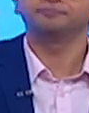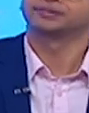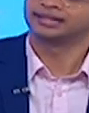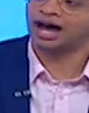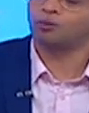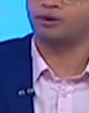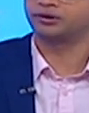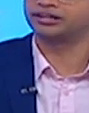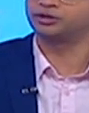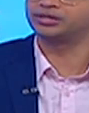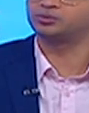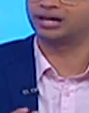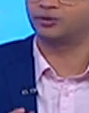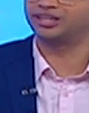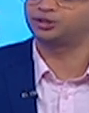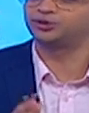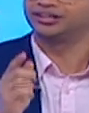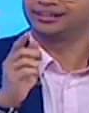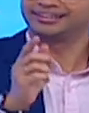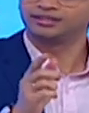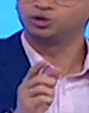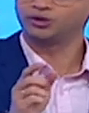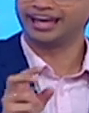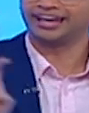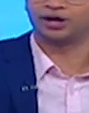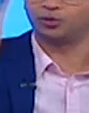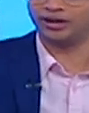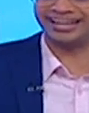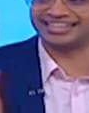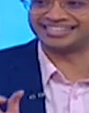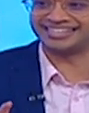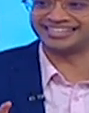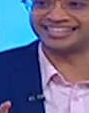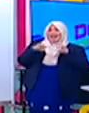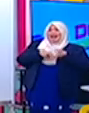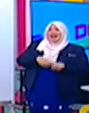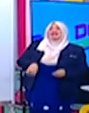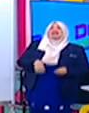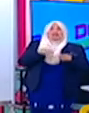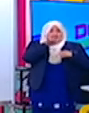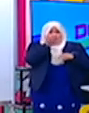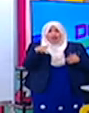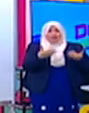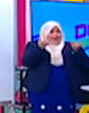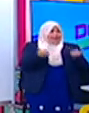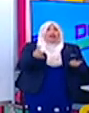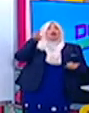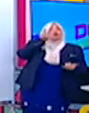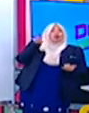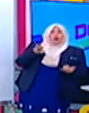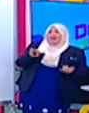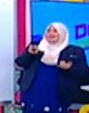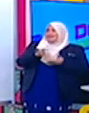Okay. Aspect. Now what we're going to do is we are going to do a quiz. Now we have to start aspect. Okay, right